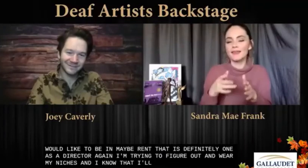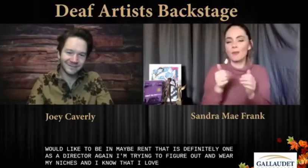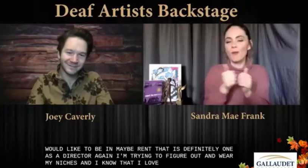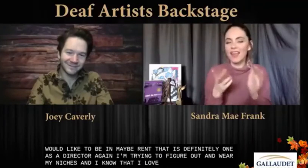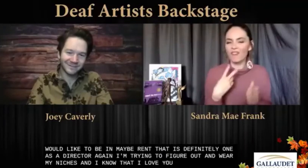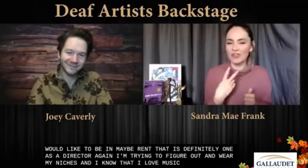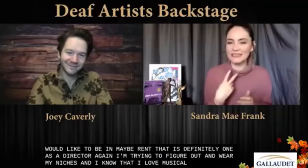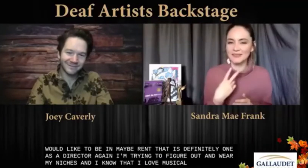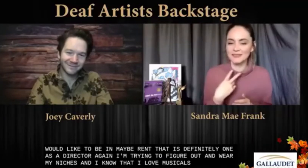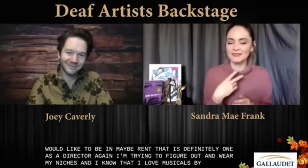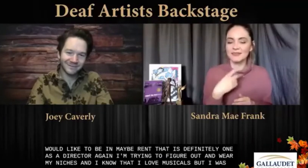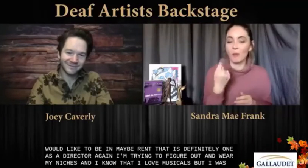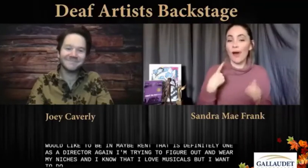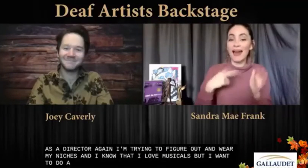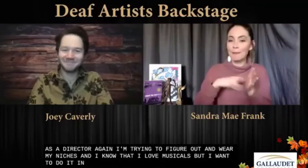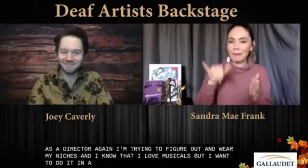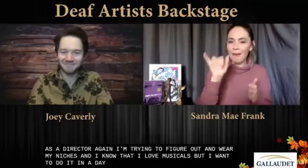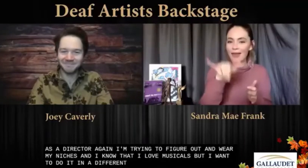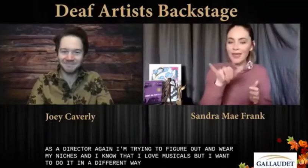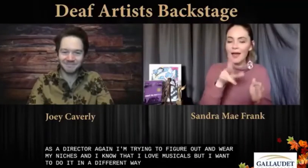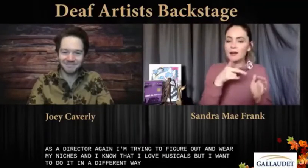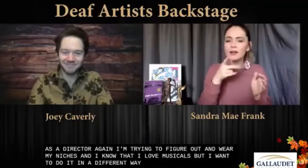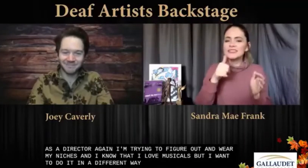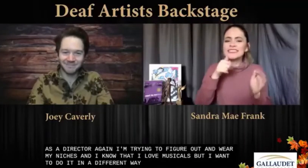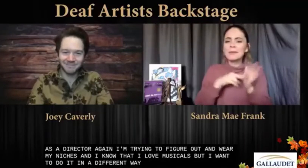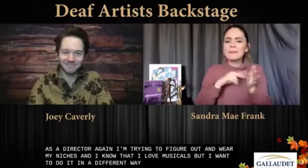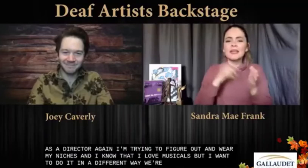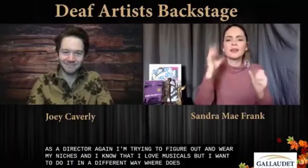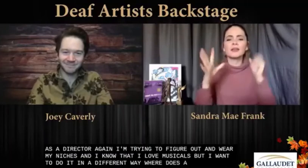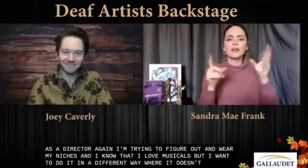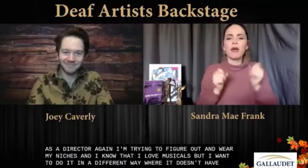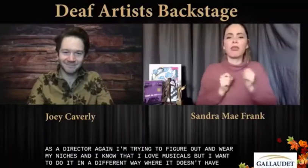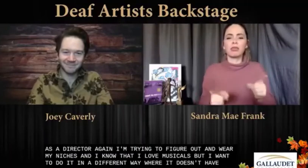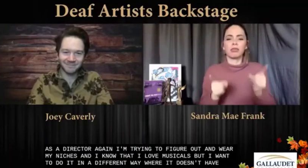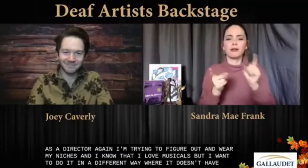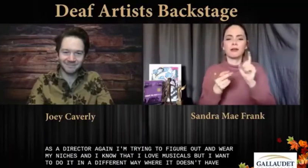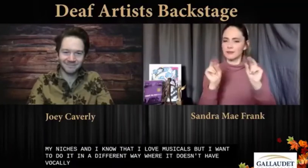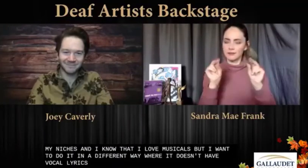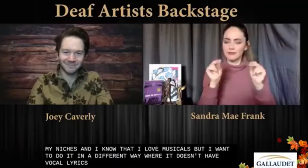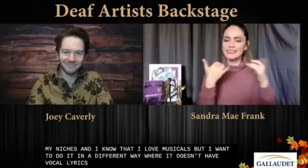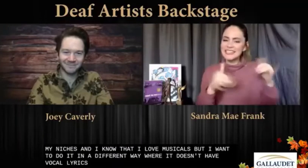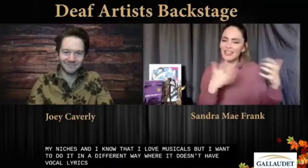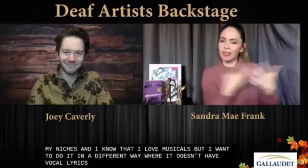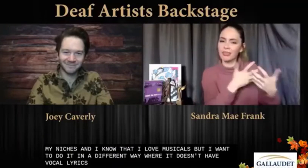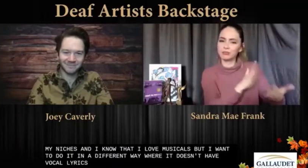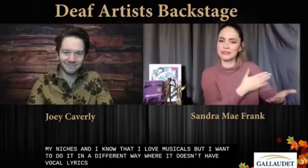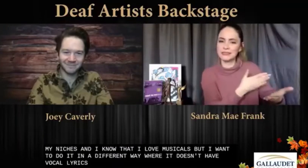i love musicals but i want to do it in a different way where it doesn't have vocal lyrics